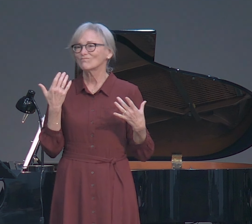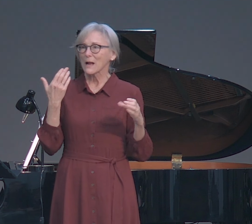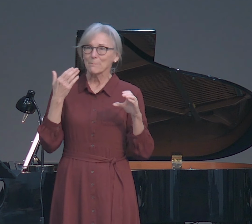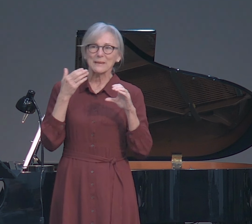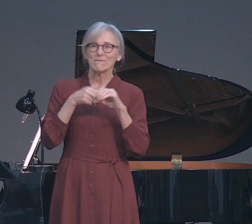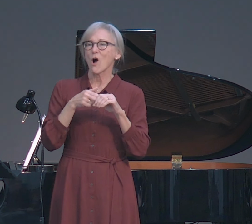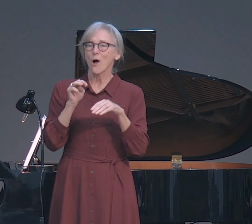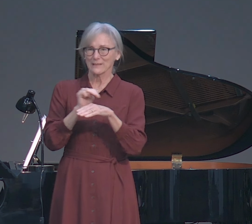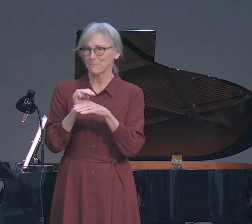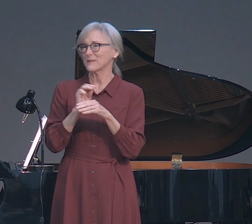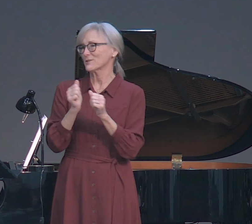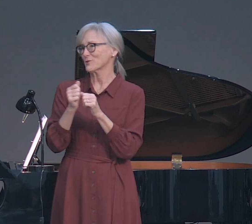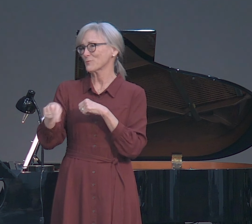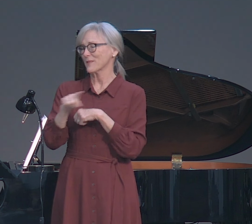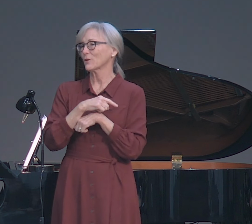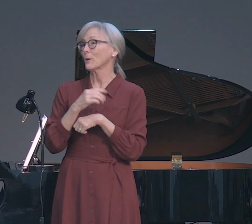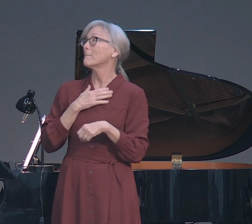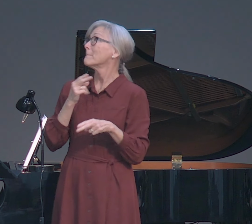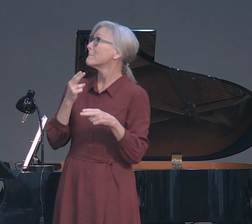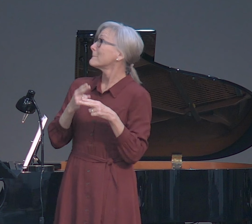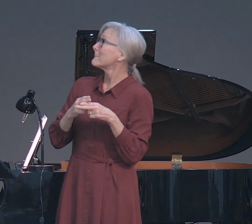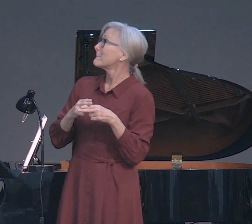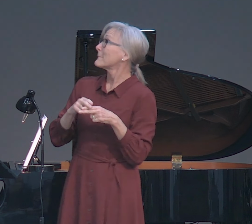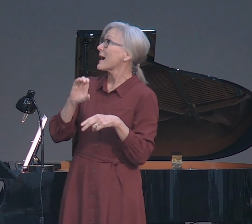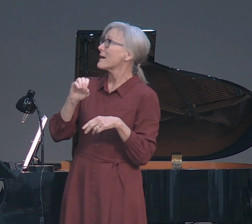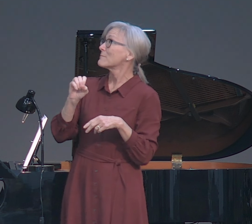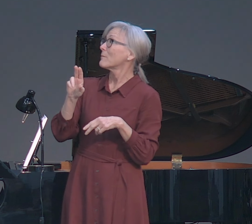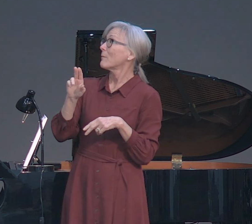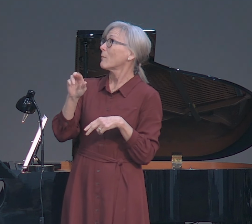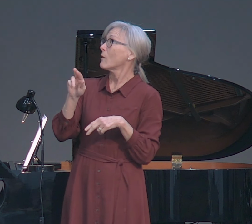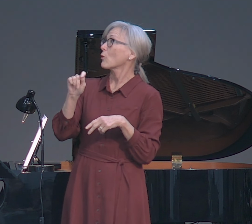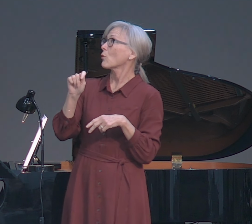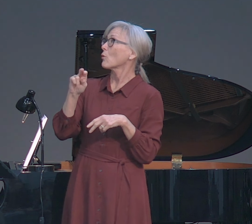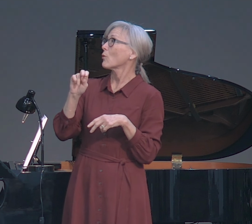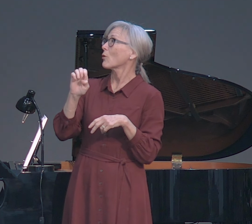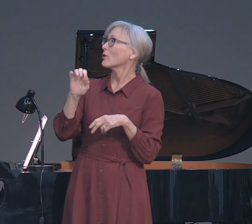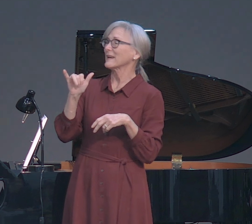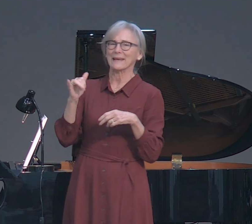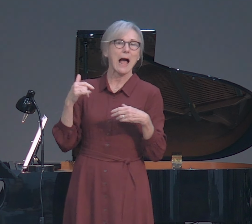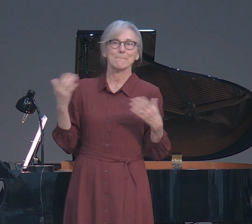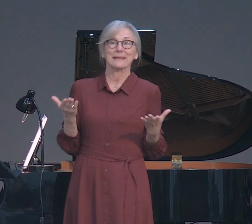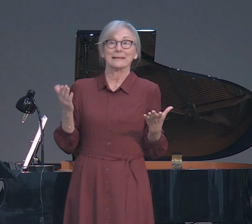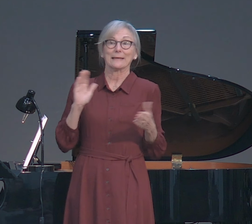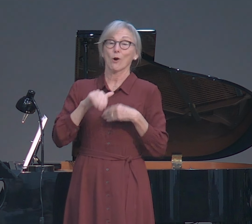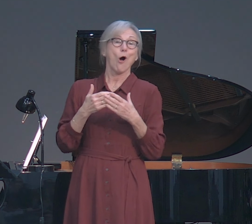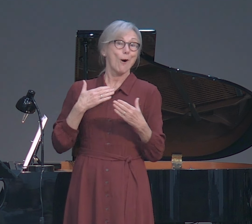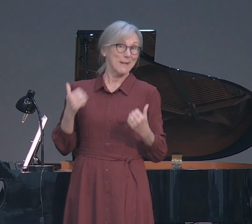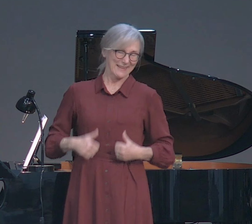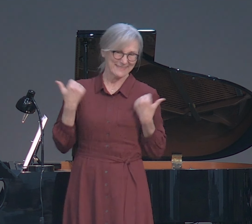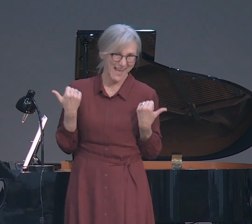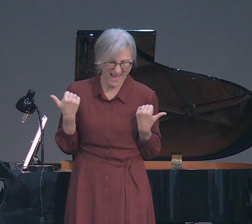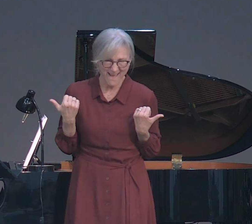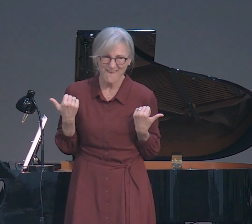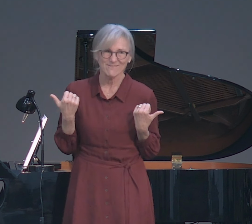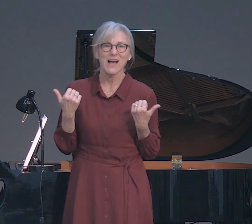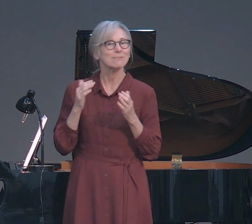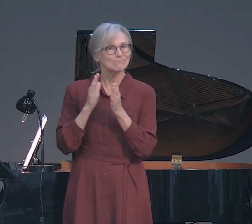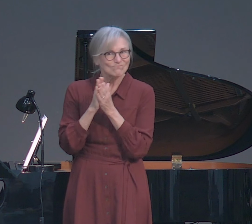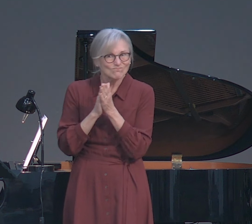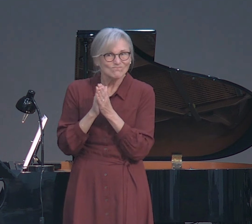church. My name is Courtney Slavin. I've been attending Countryside my whole life. I'm excited for new opportunities to